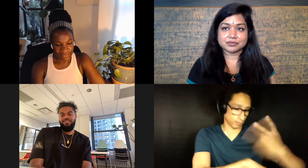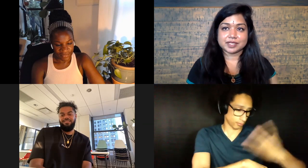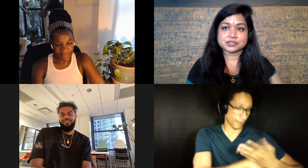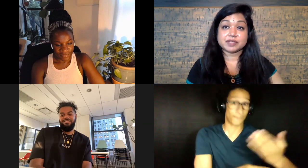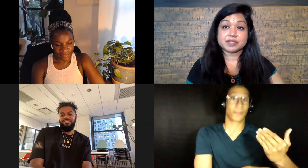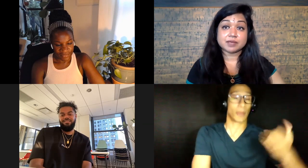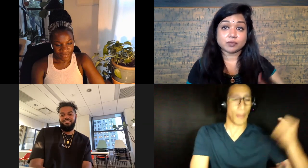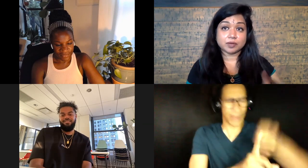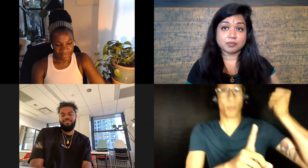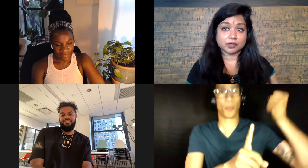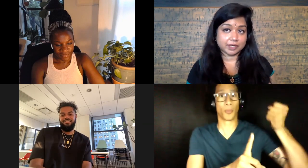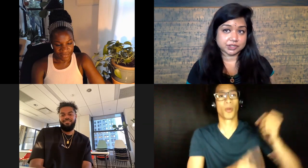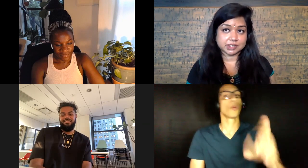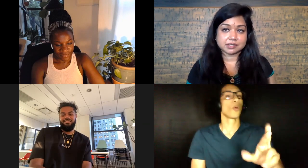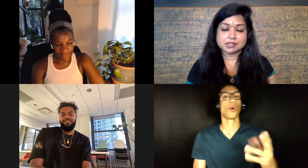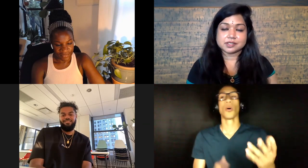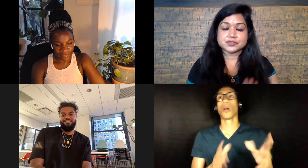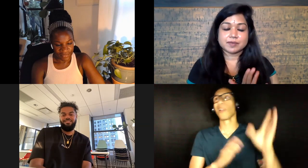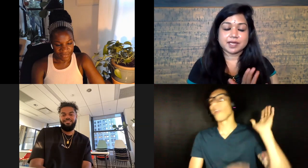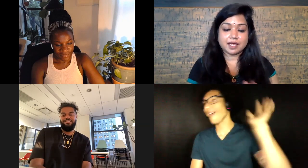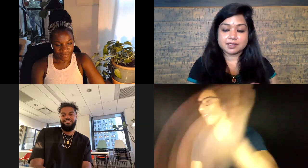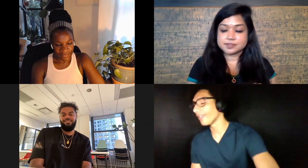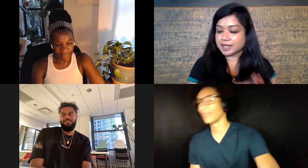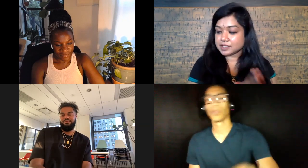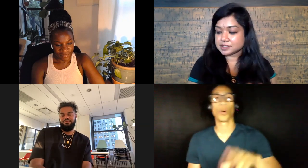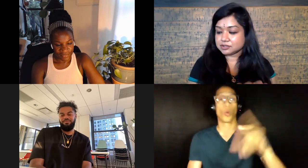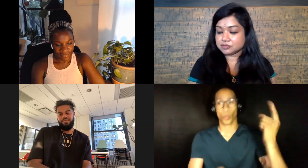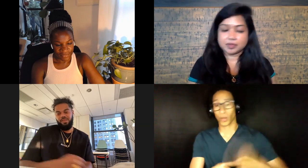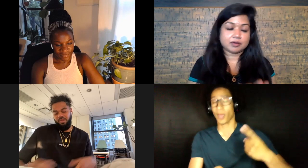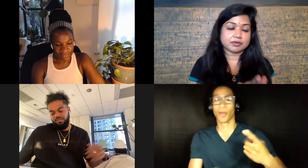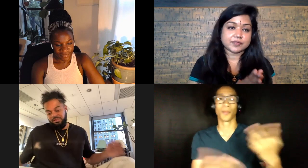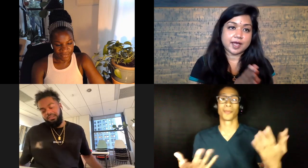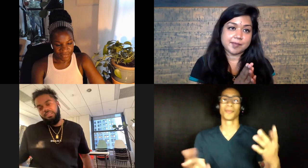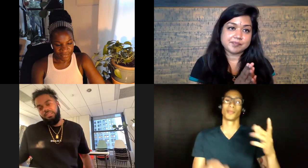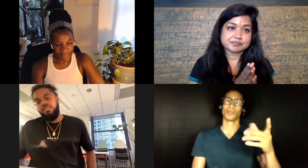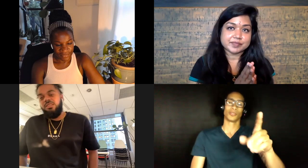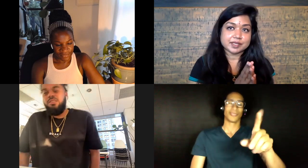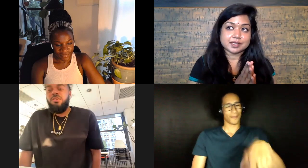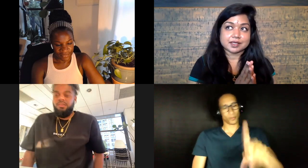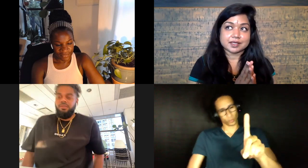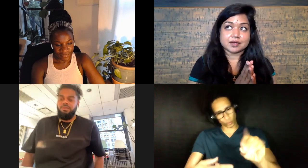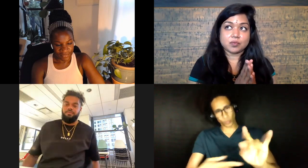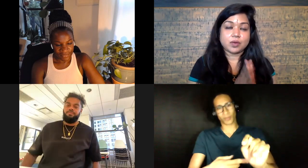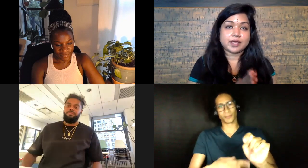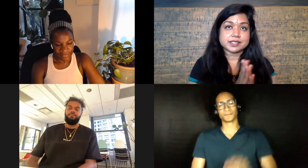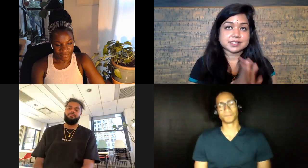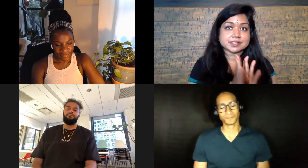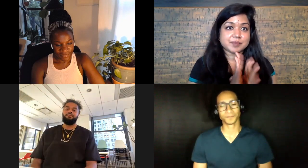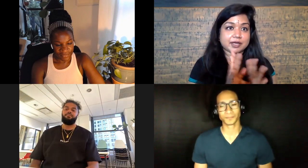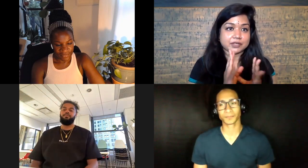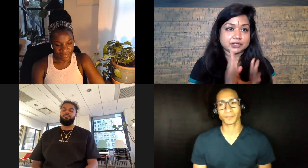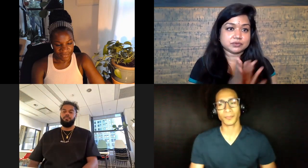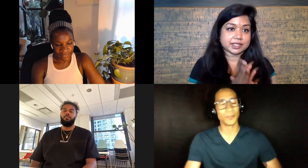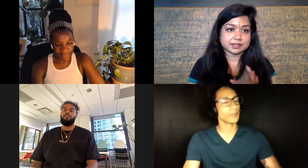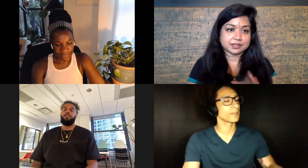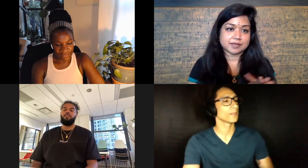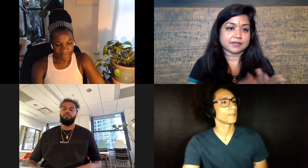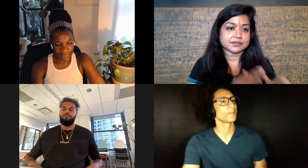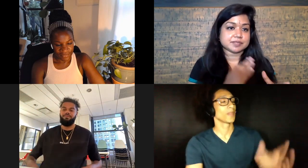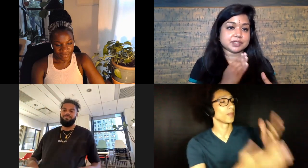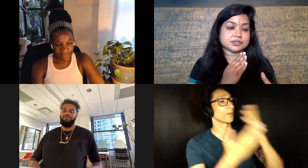that girl to like be seen a little bit, because I think when, for example, like Nicki Minaj came out, it was kind of like, wow,